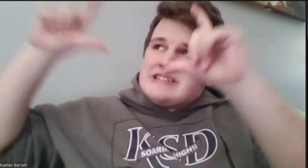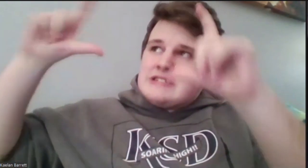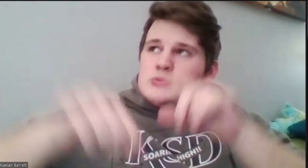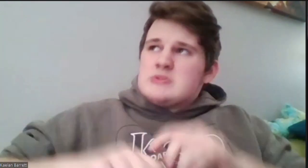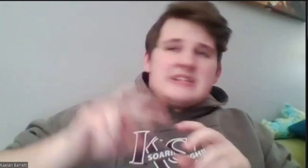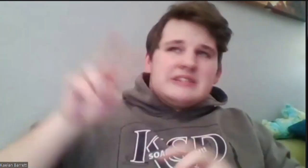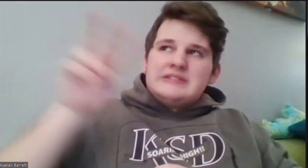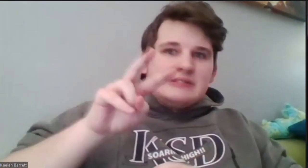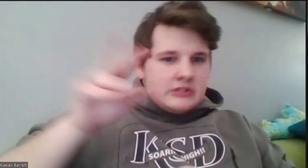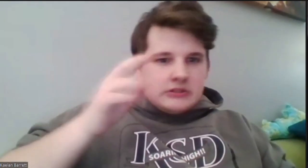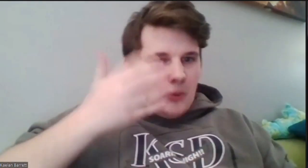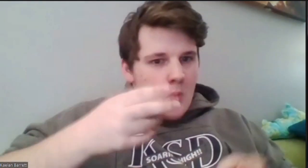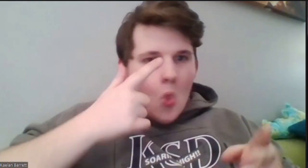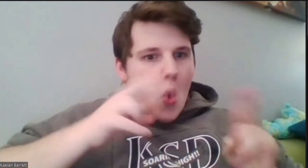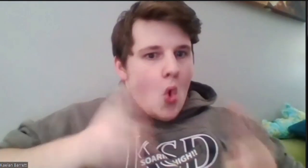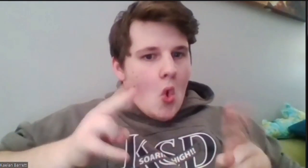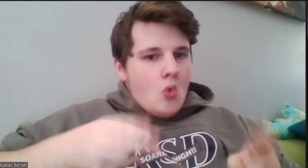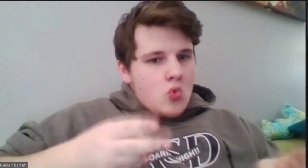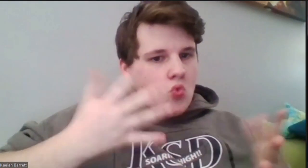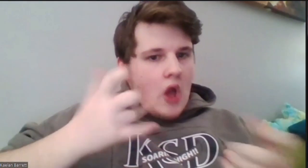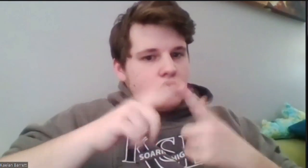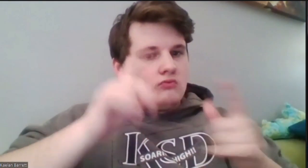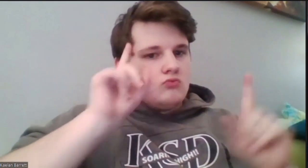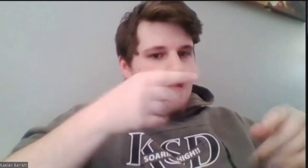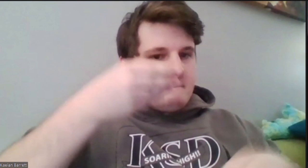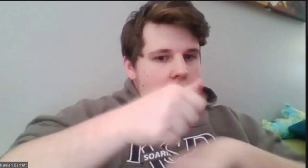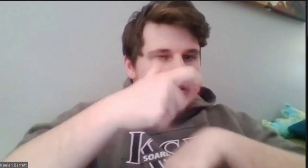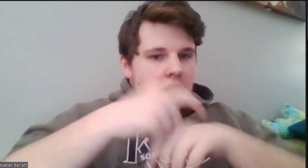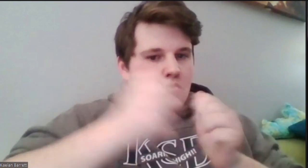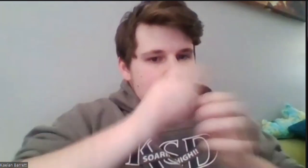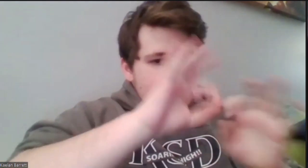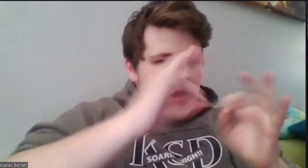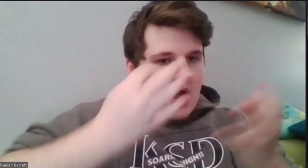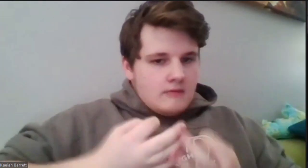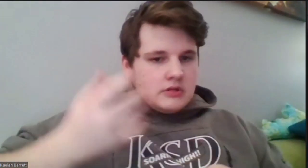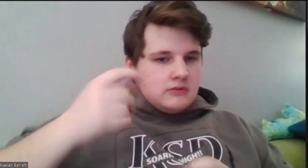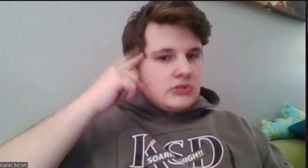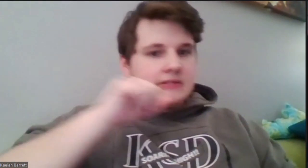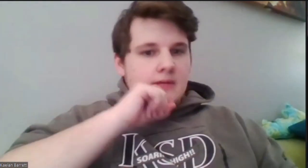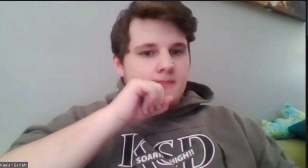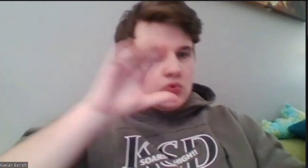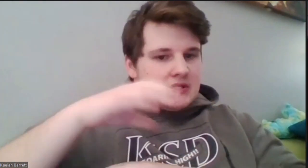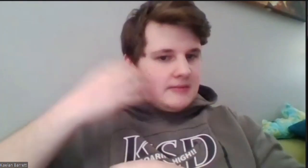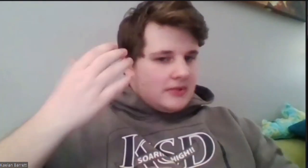His assistant's working there and is watching the clock. He's like, come on, it's time for me to go home to be with my